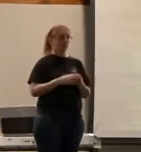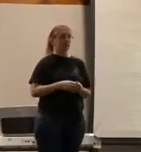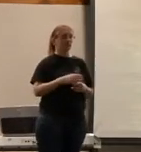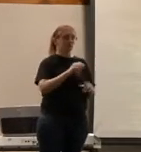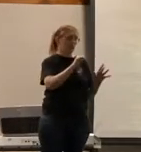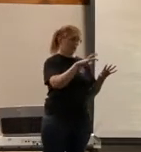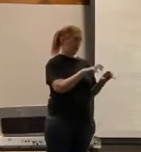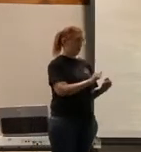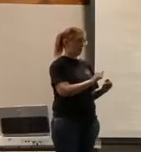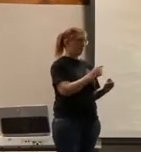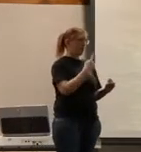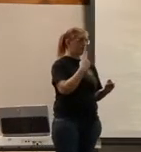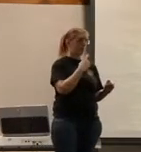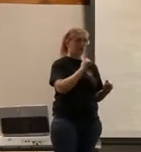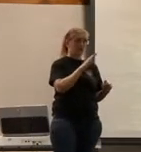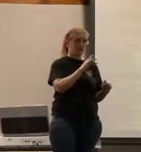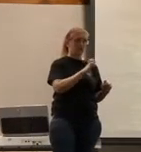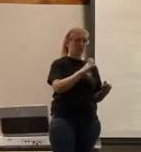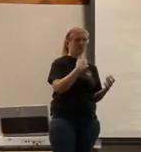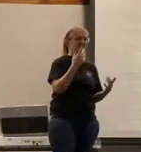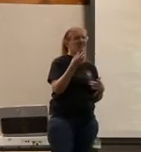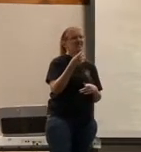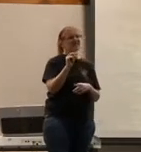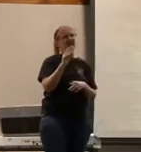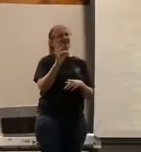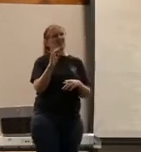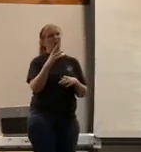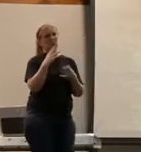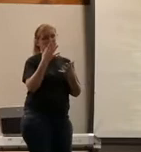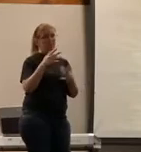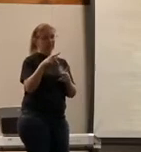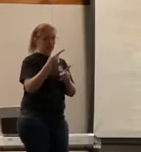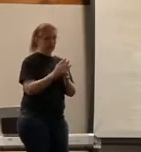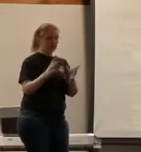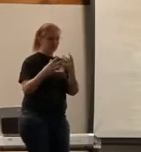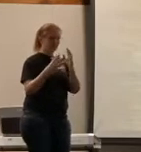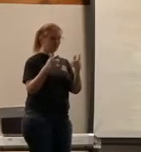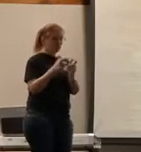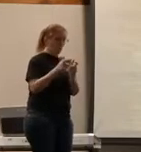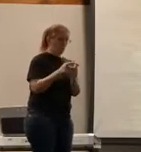Abel took care of the flock. I don't know if it was sunflower seeds, but it was kind of like that kind of offering.